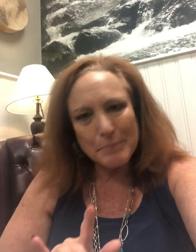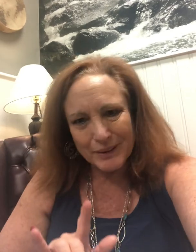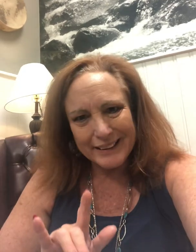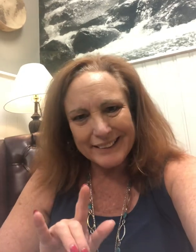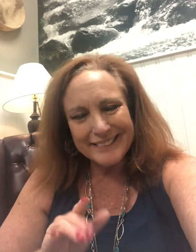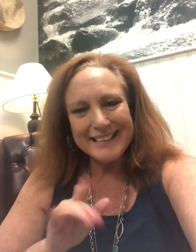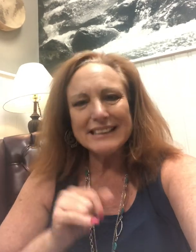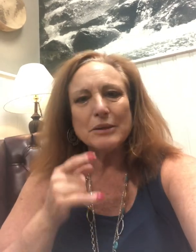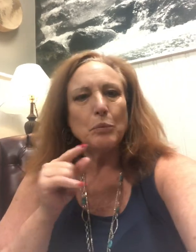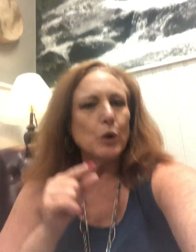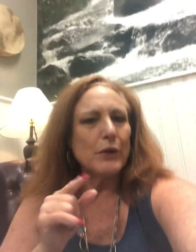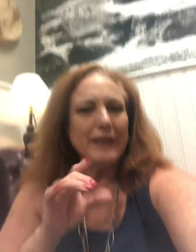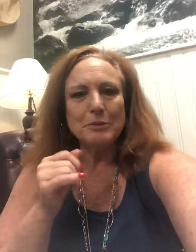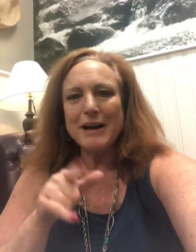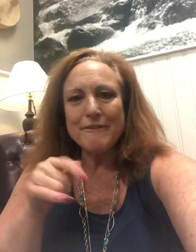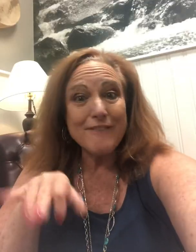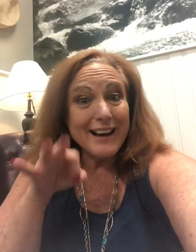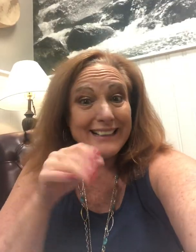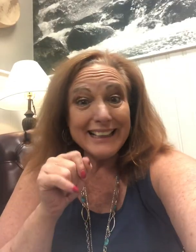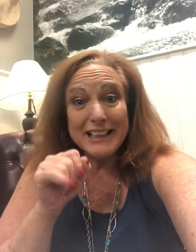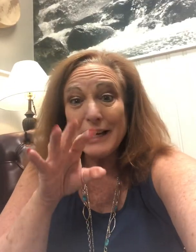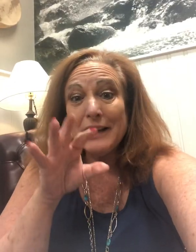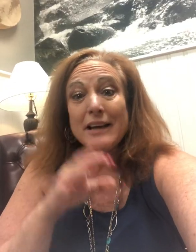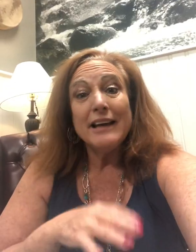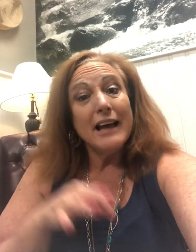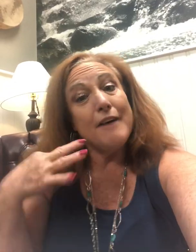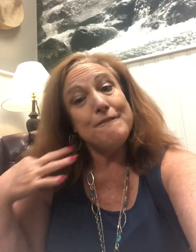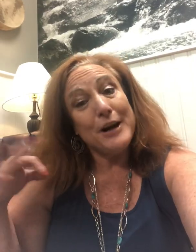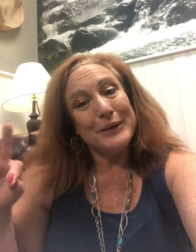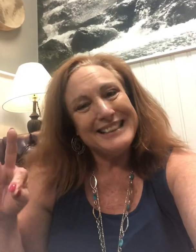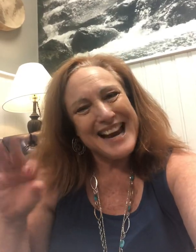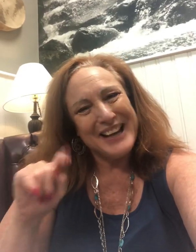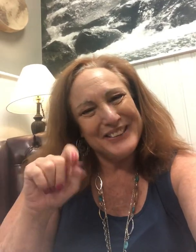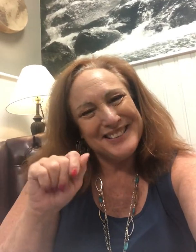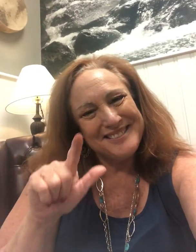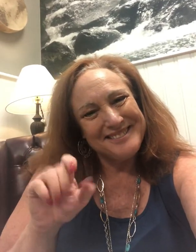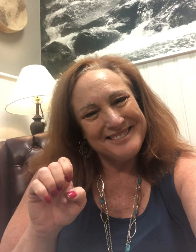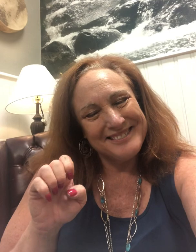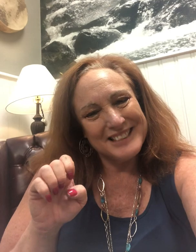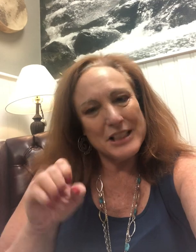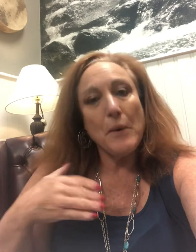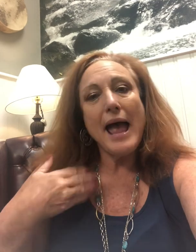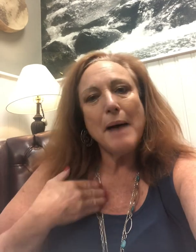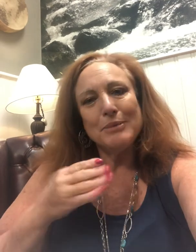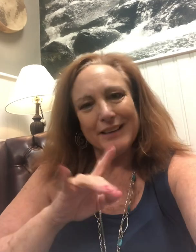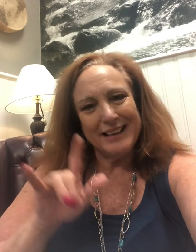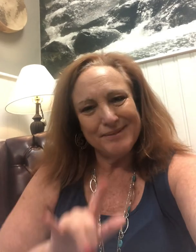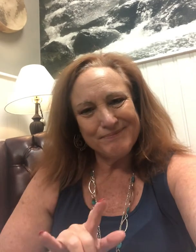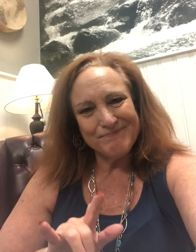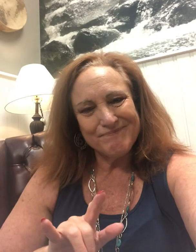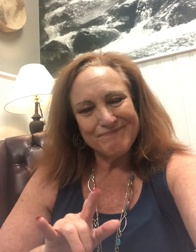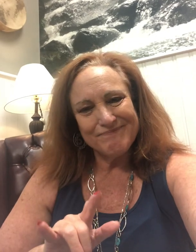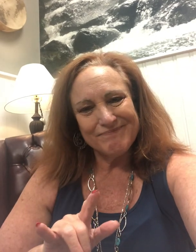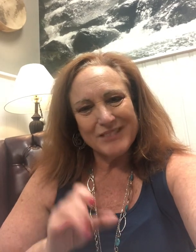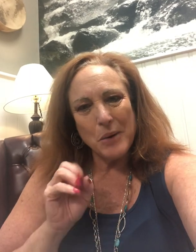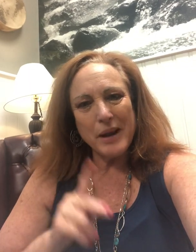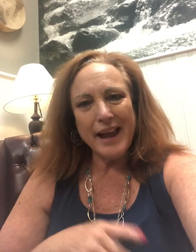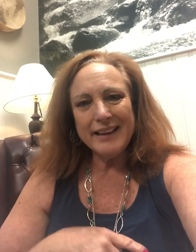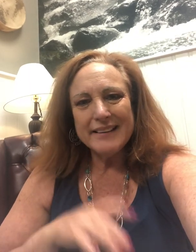happily. That's a word that you might find in a fairy tale. So happily. Okay,